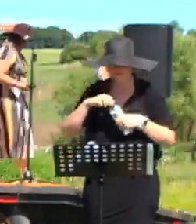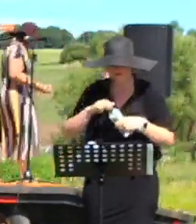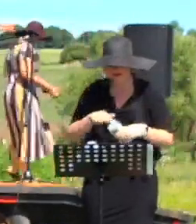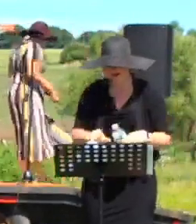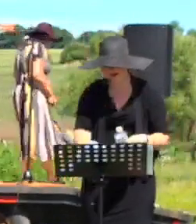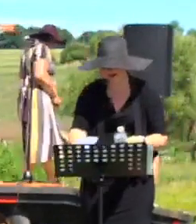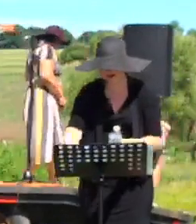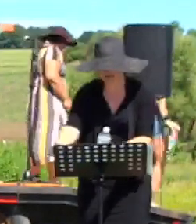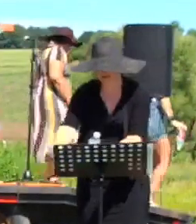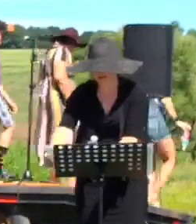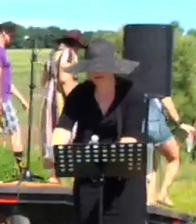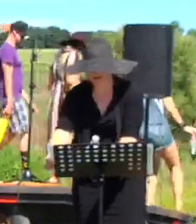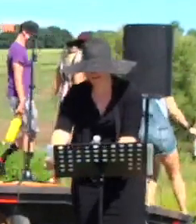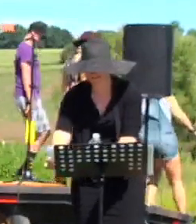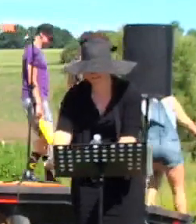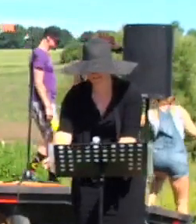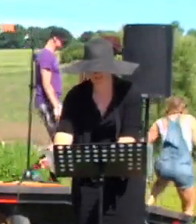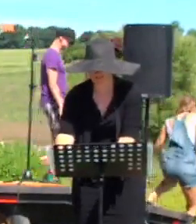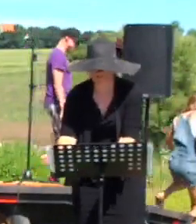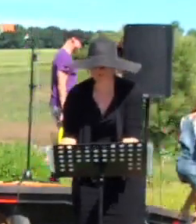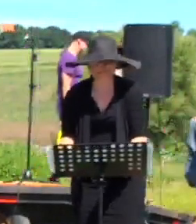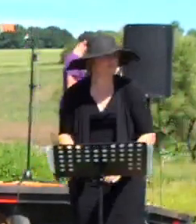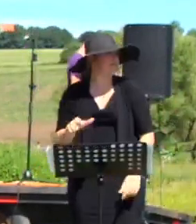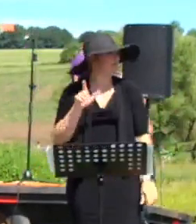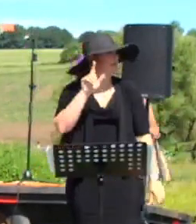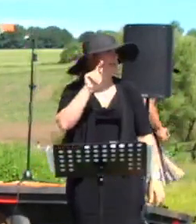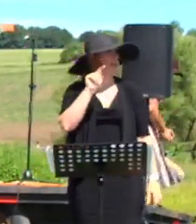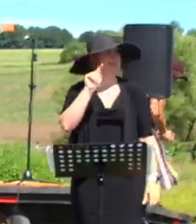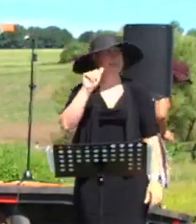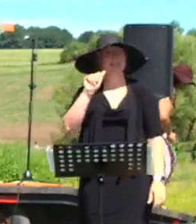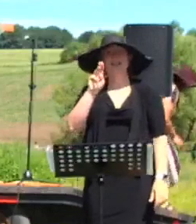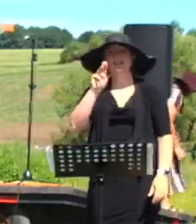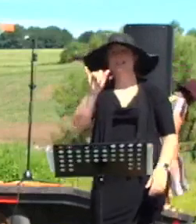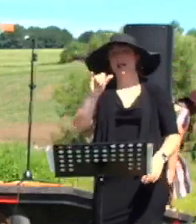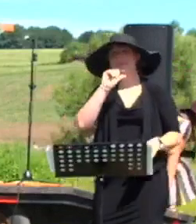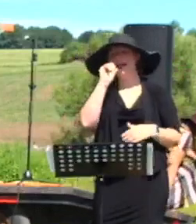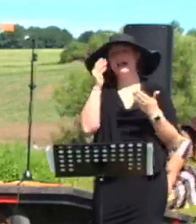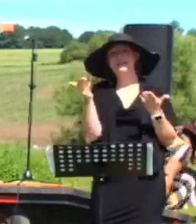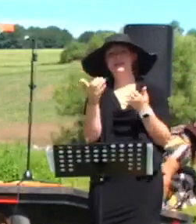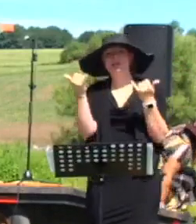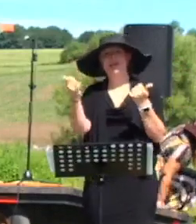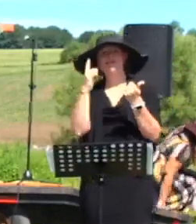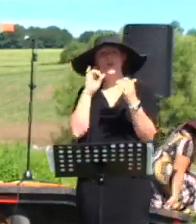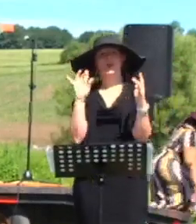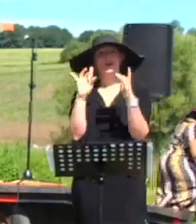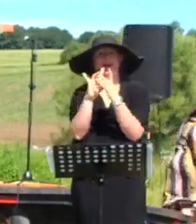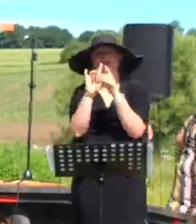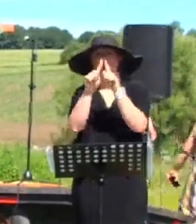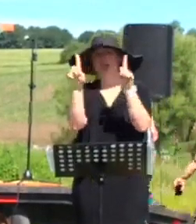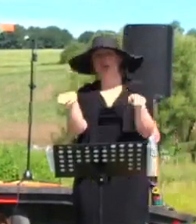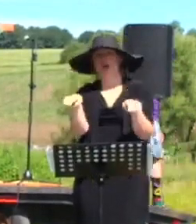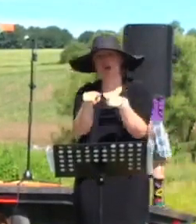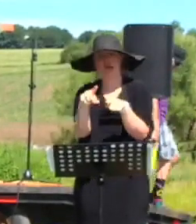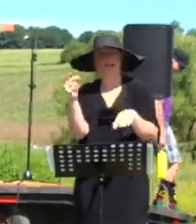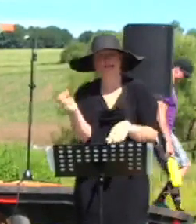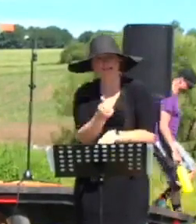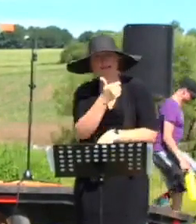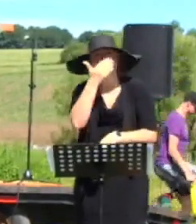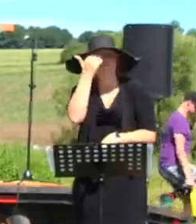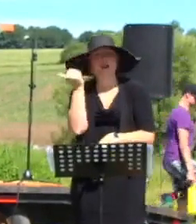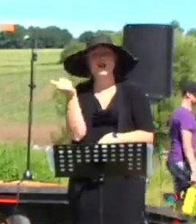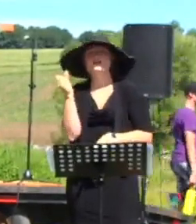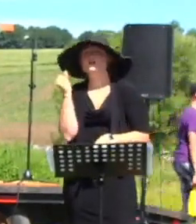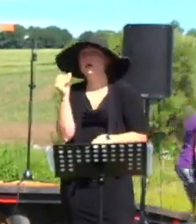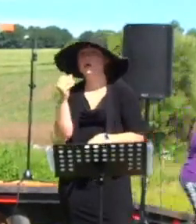vacation, killing it with Pastor Kevin, which is pretty amazing. So I have the